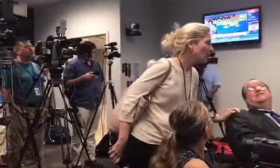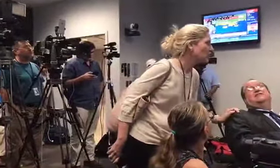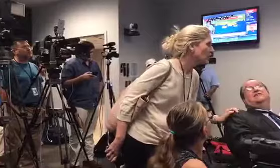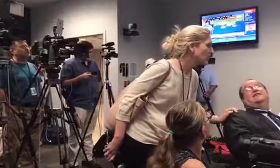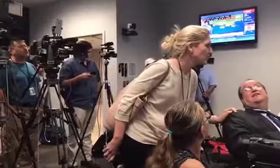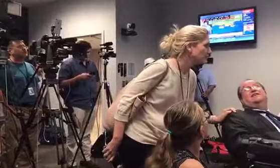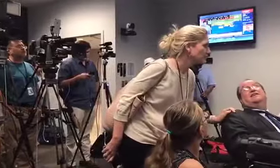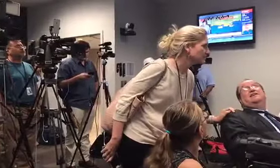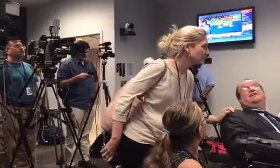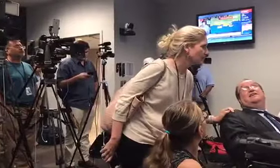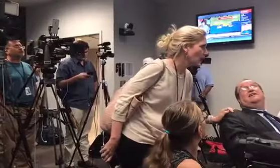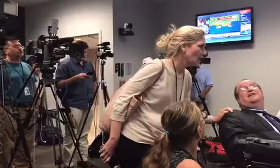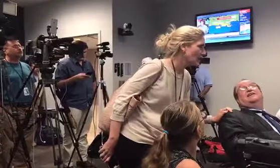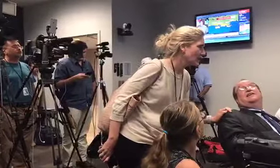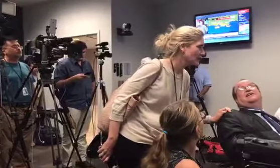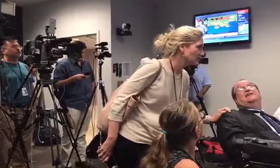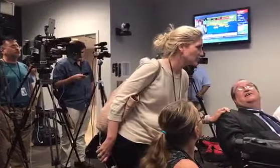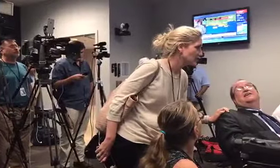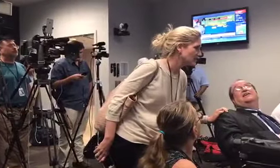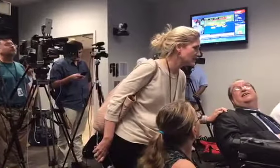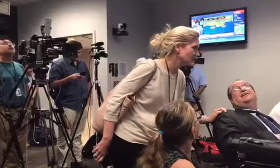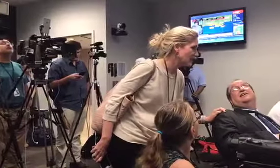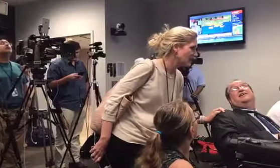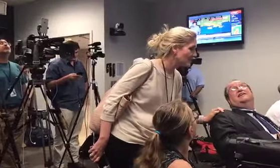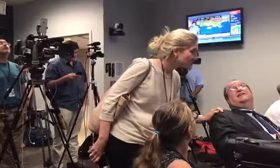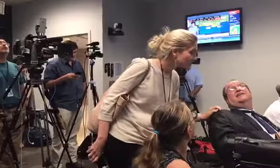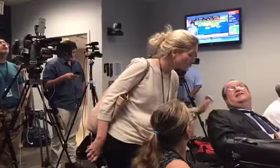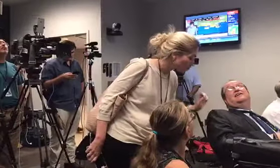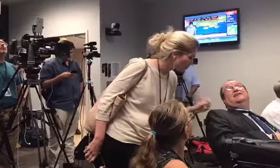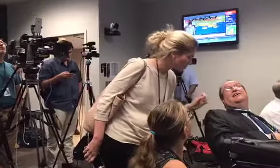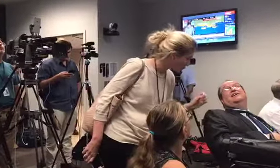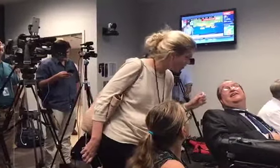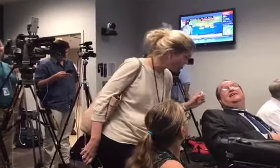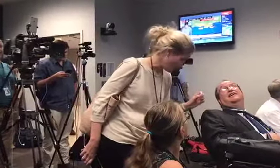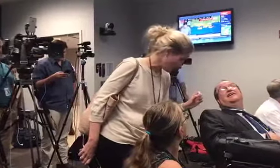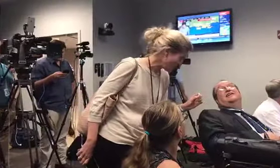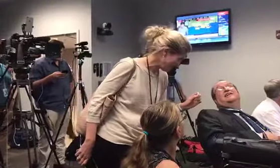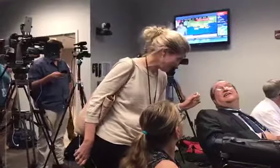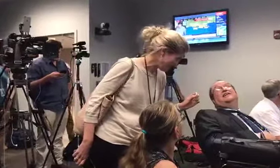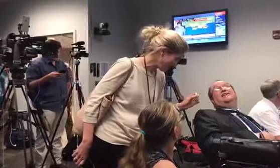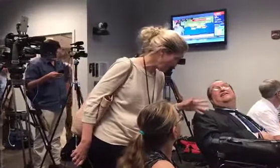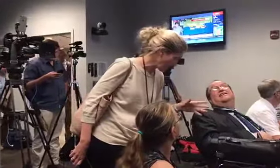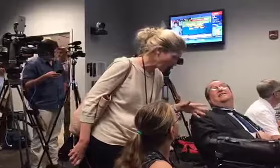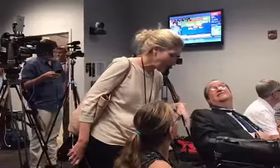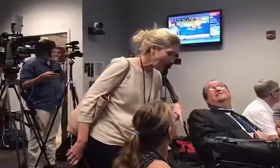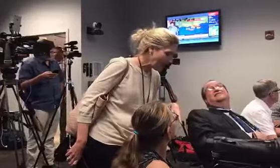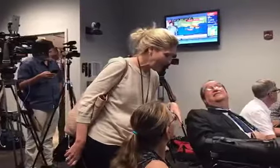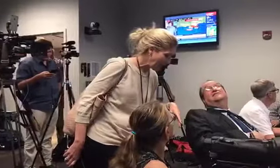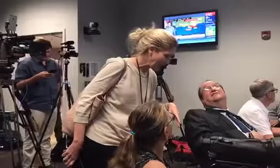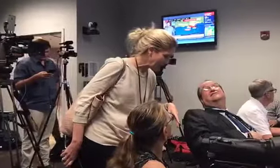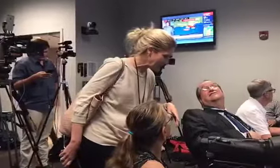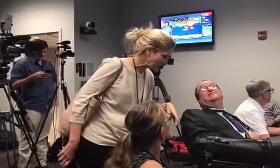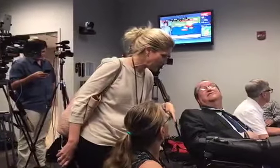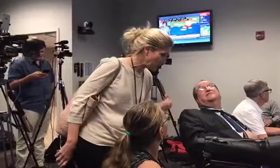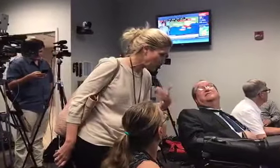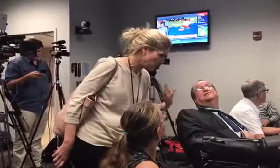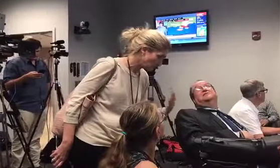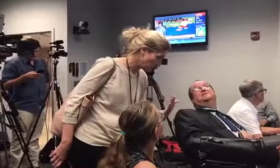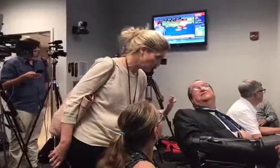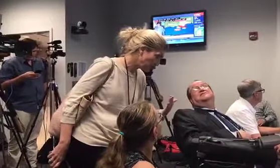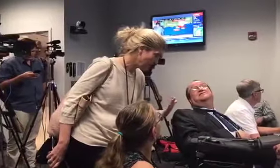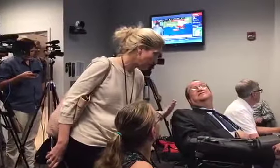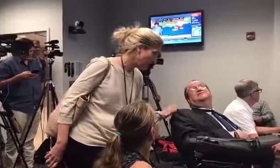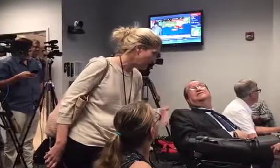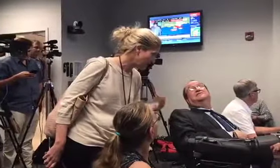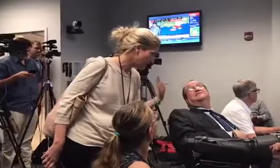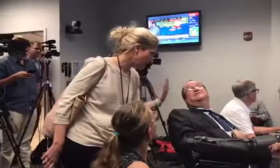But it took every available tractor trailer that was available in the state, like 14, 15 possum dogs, a